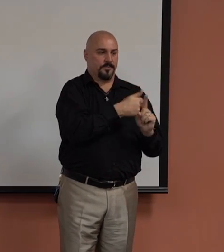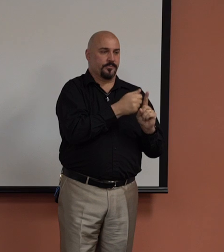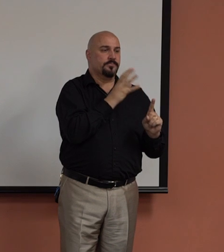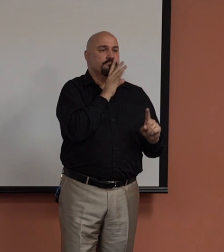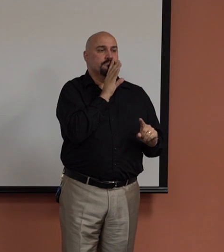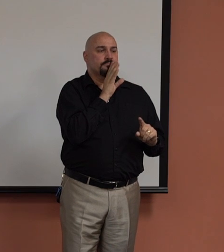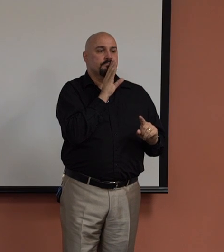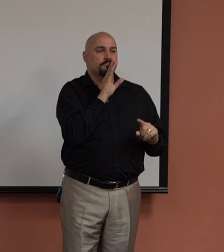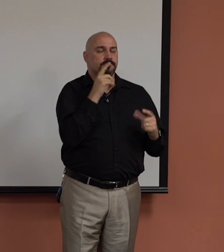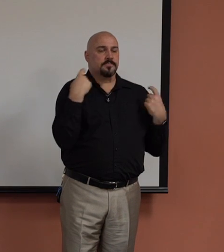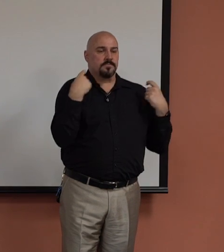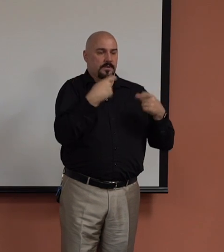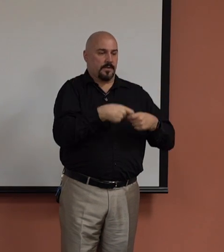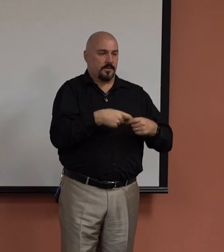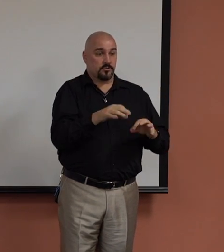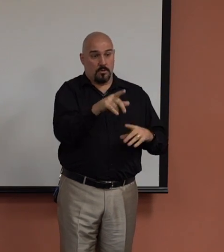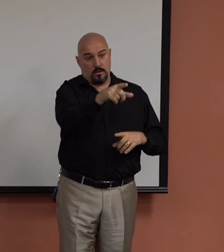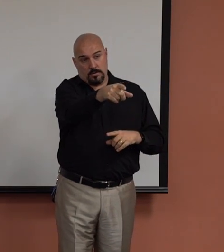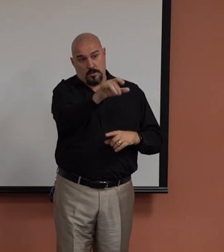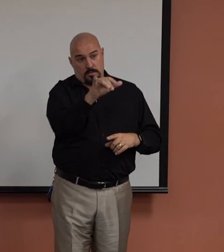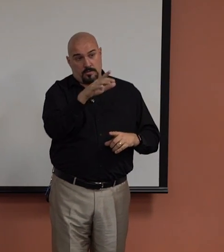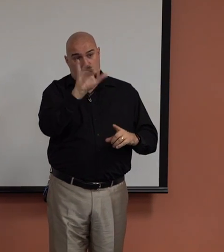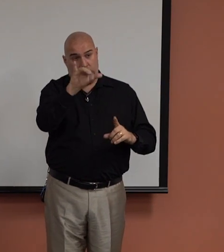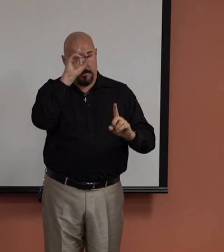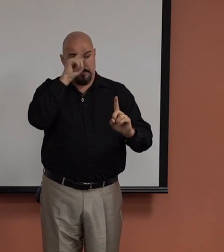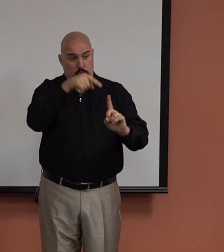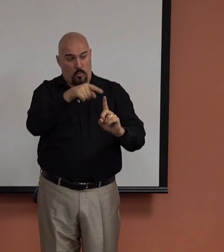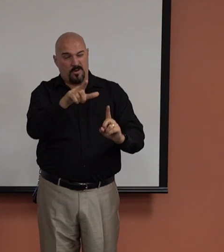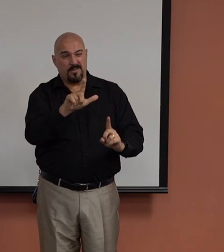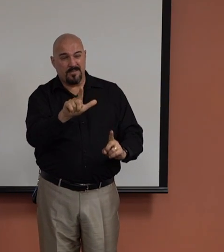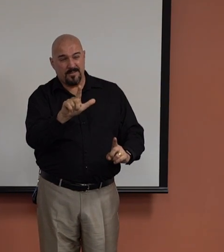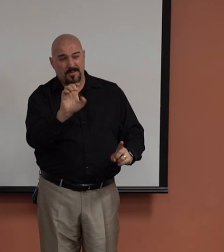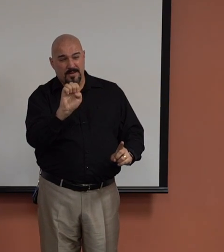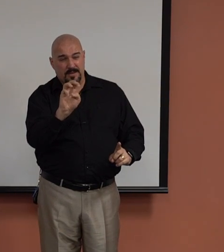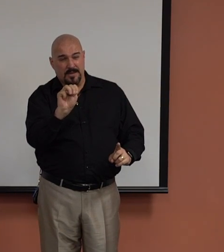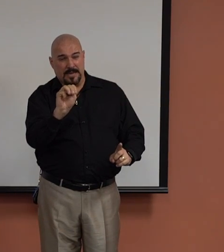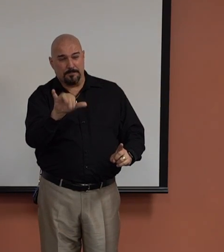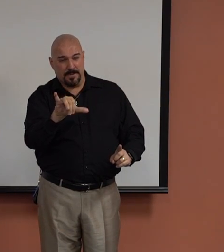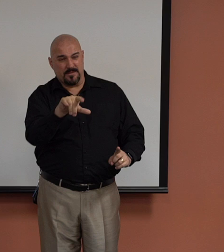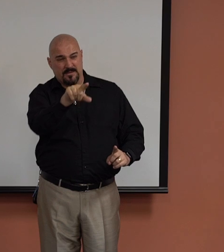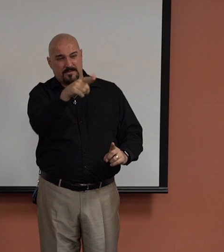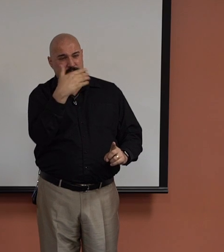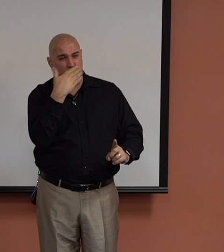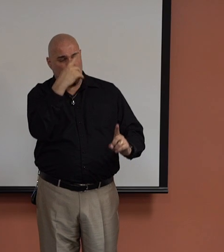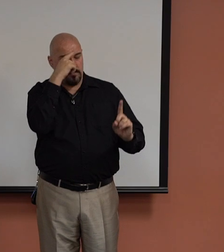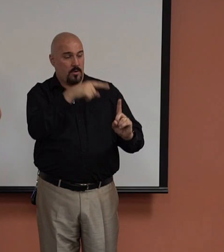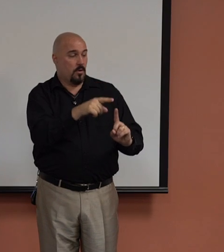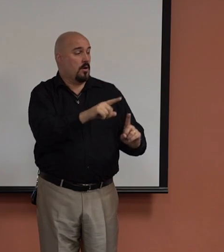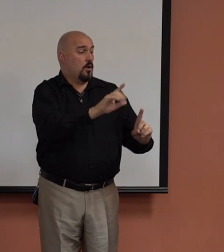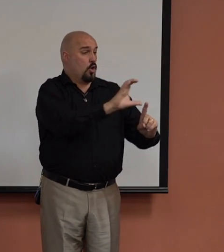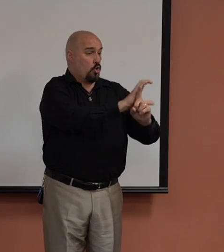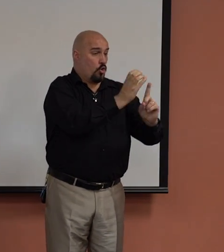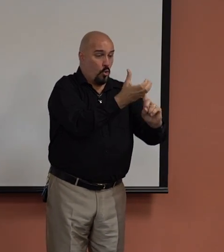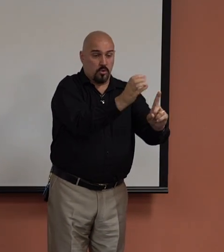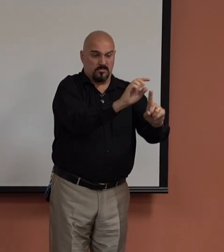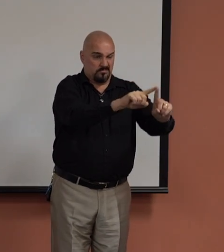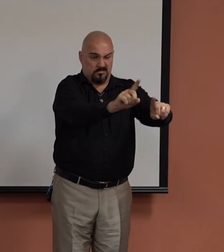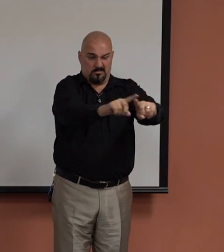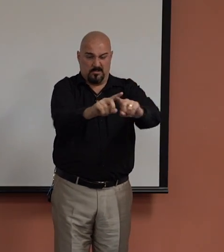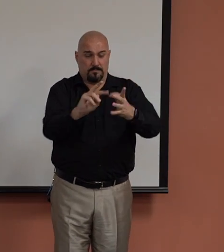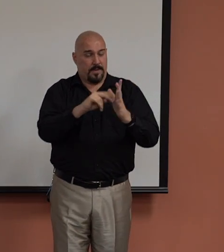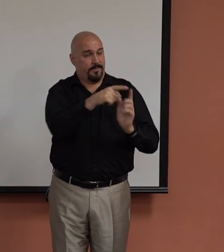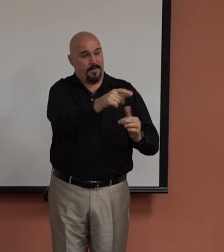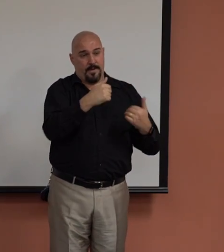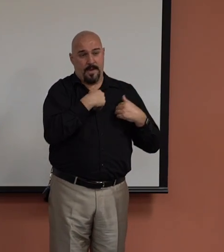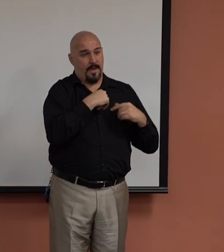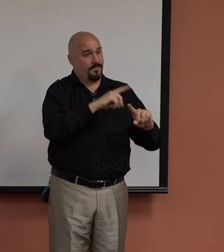and you're bringing up a really good point, Lemmy, that with different cultures come different myths and Right. different